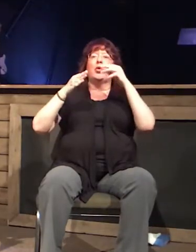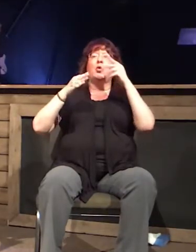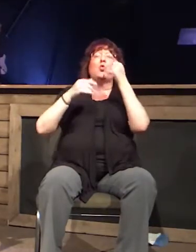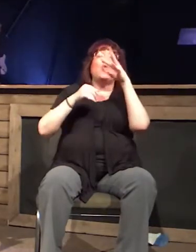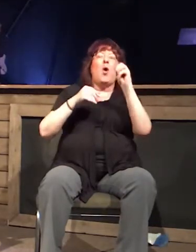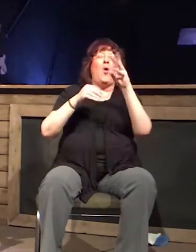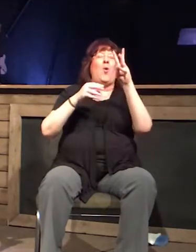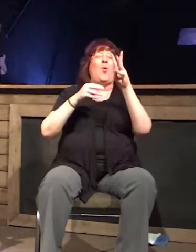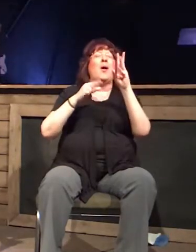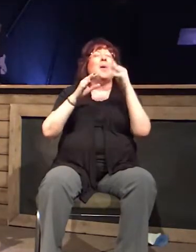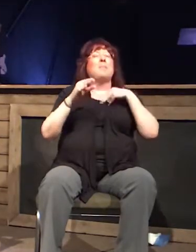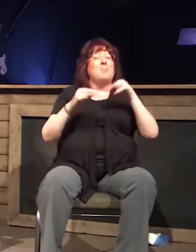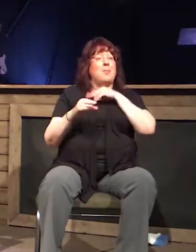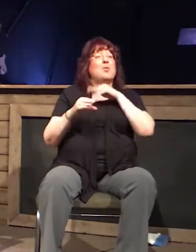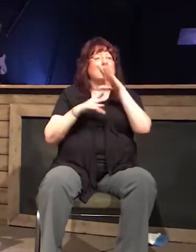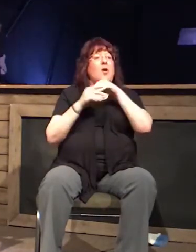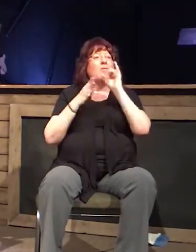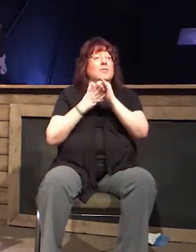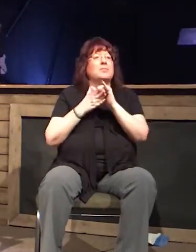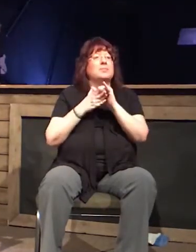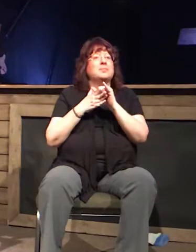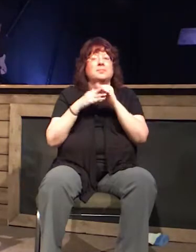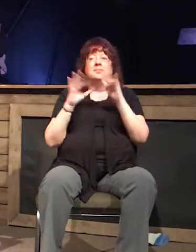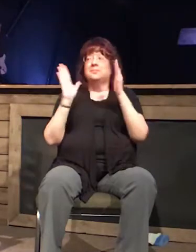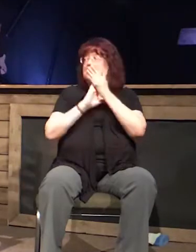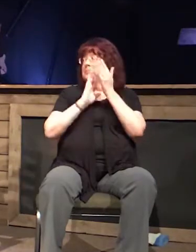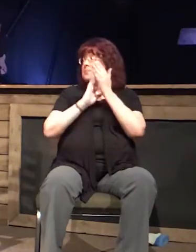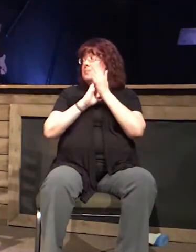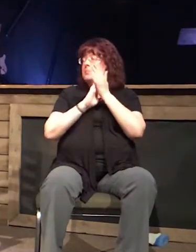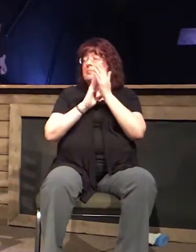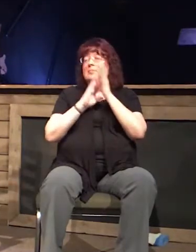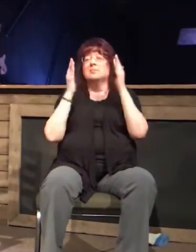we would love to partner with you in this endeavor. Thanks, Dan.